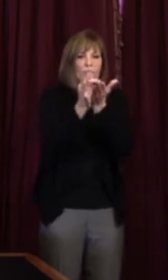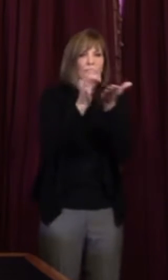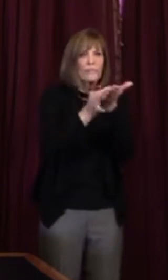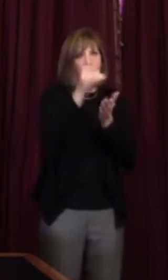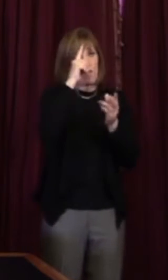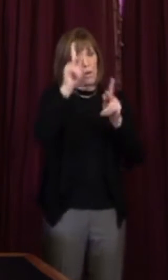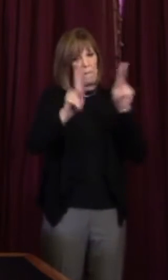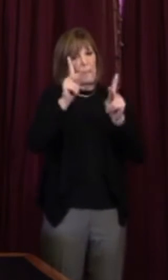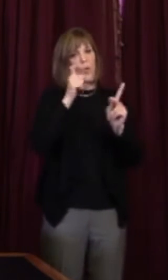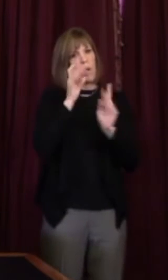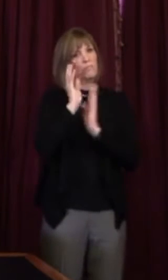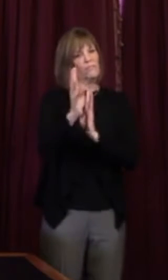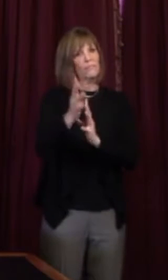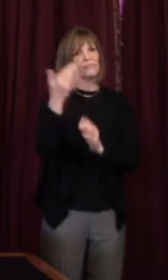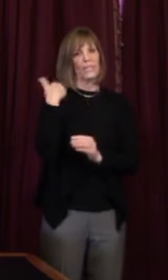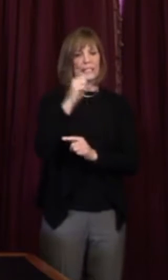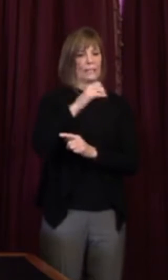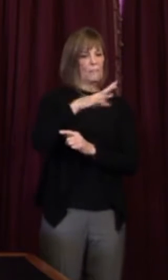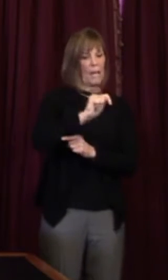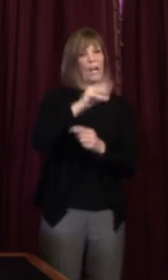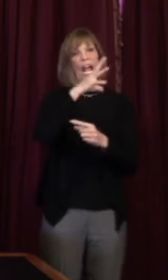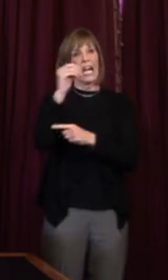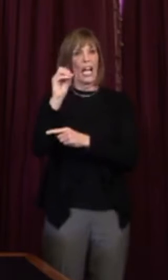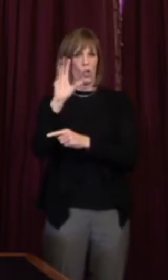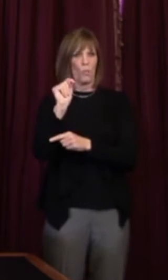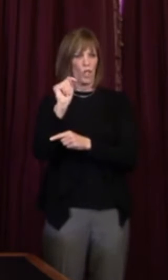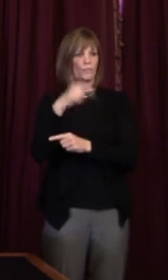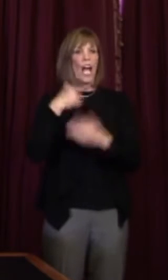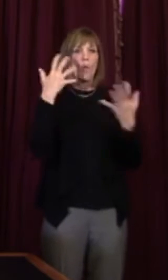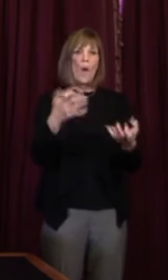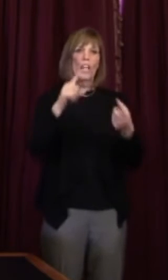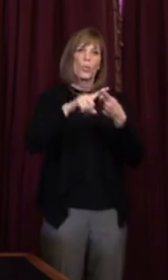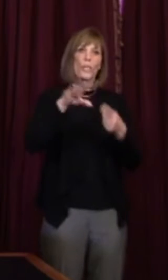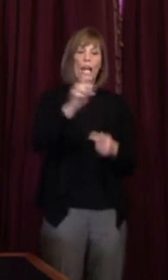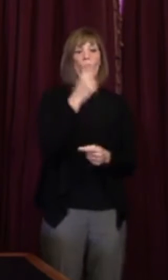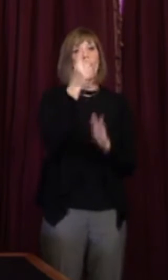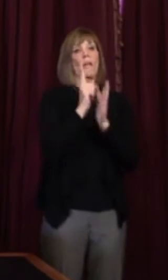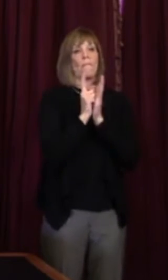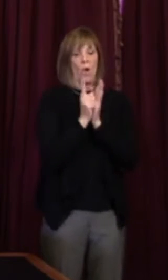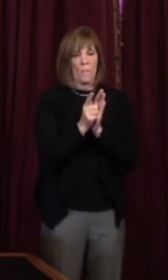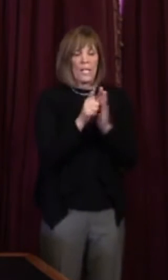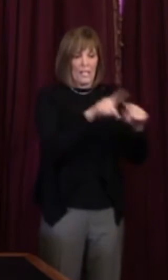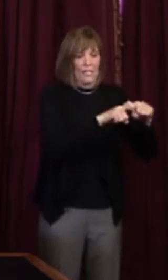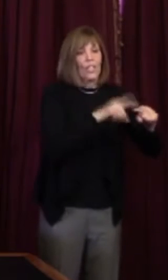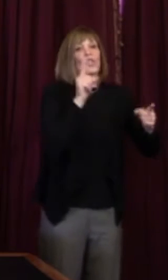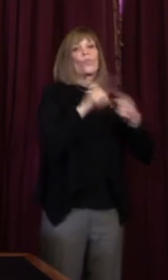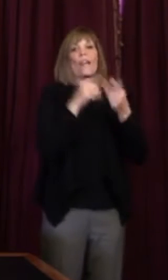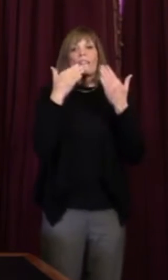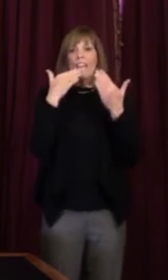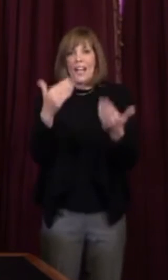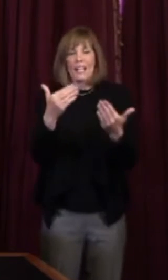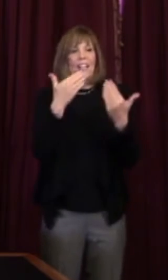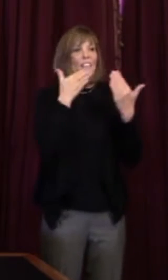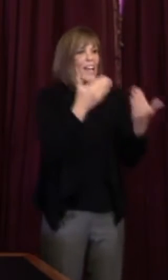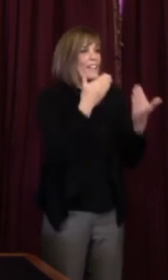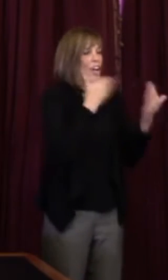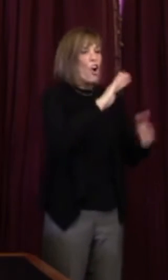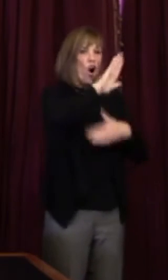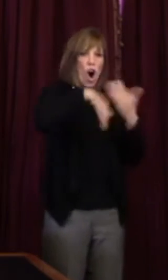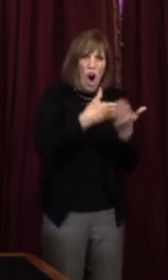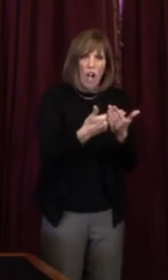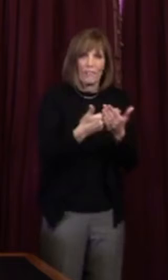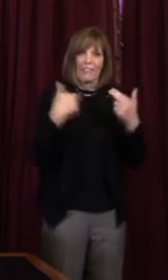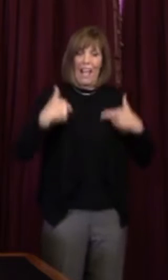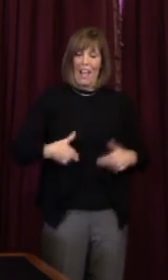months of September and October. And I want to take just a moment to thank every healthcare employee